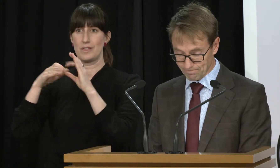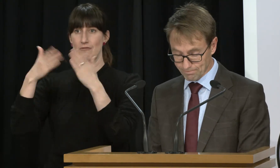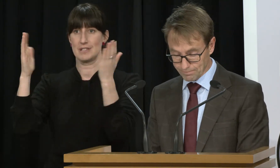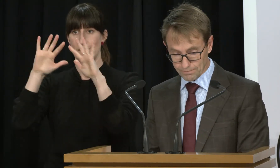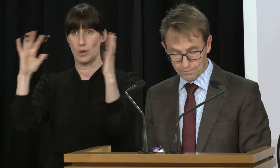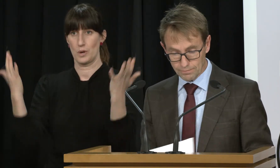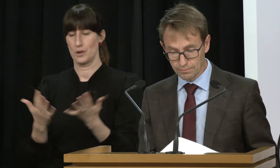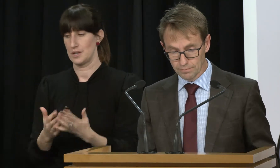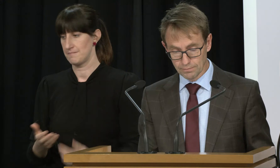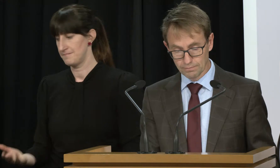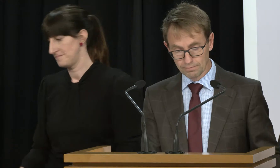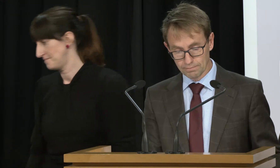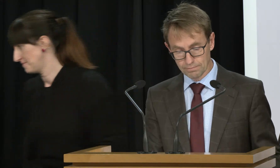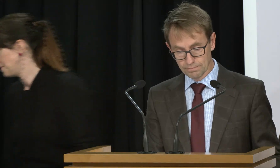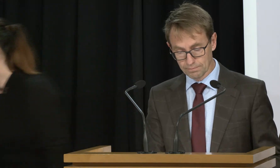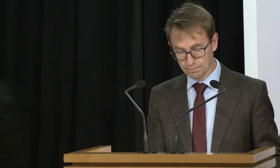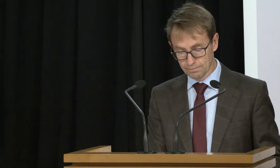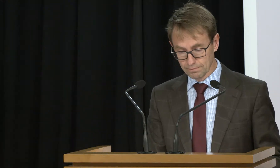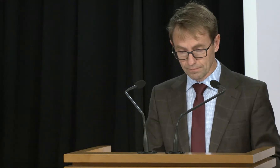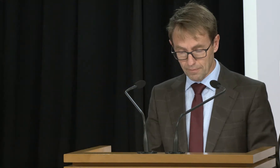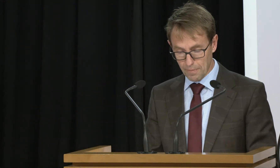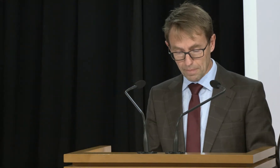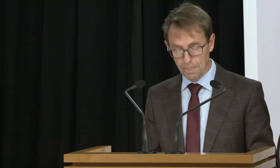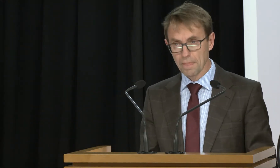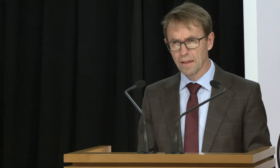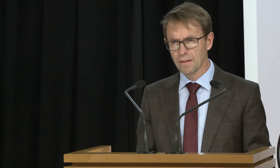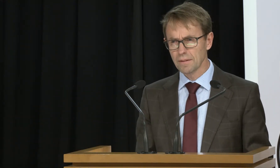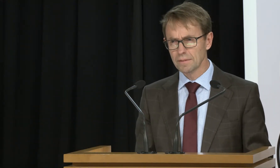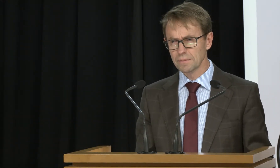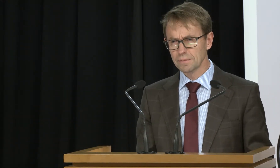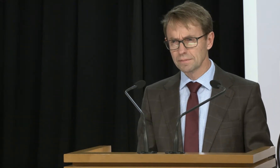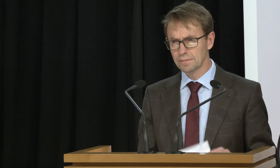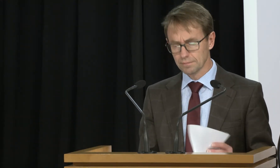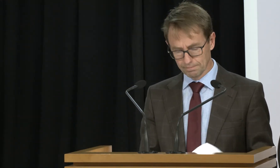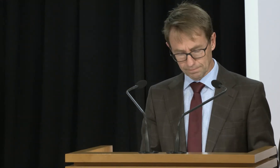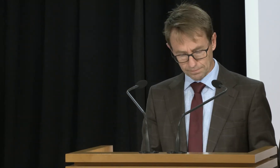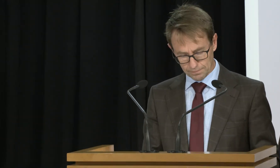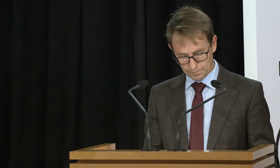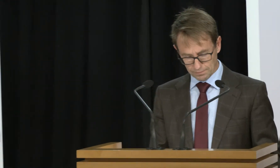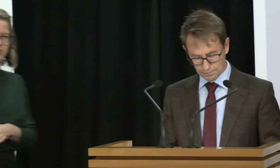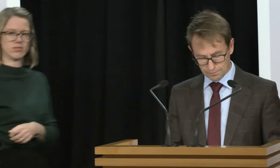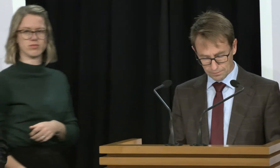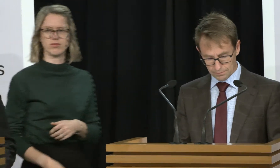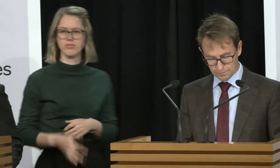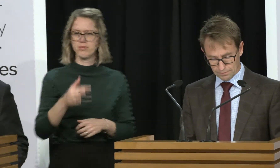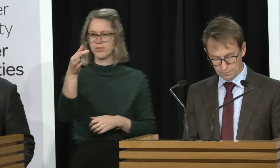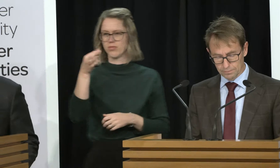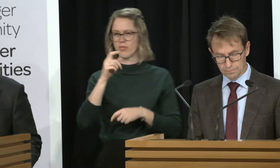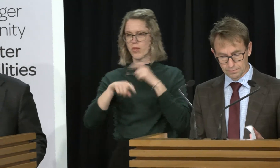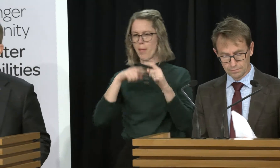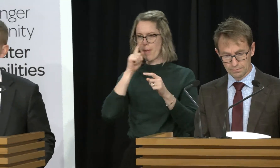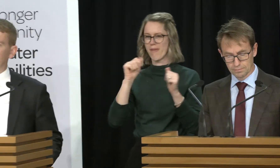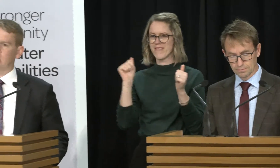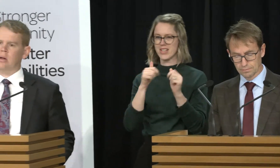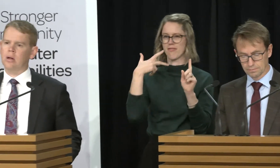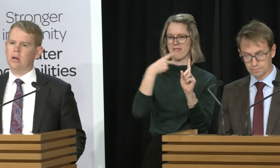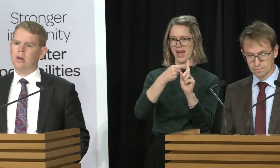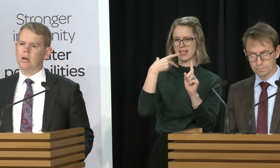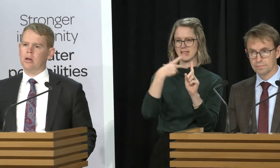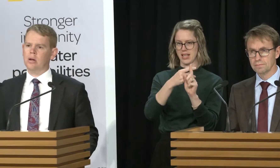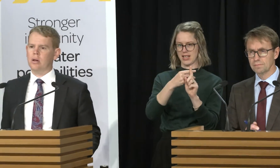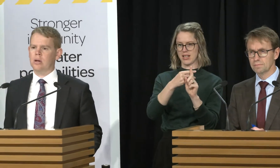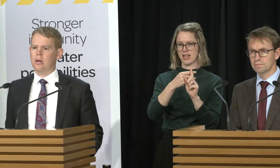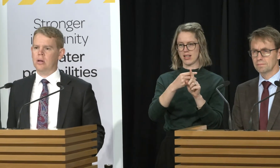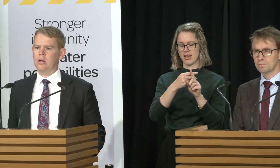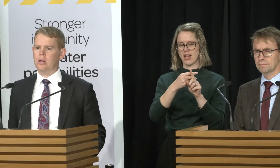Minister. Jessica. Will you phase in managed isolation for people who've had 2 vaccinations for 5